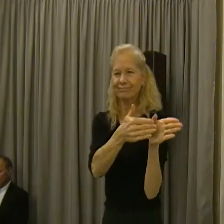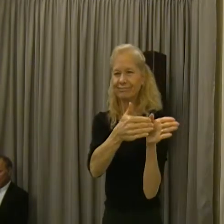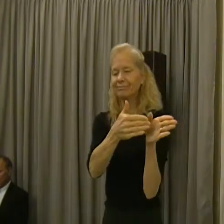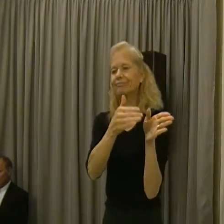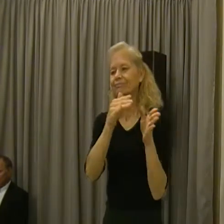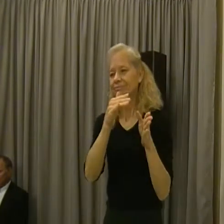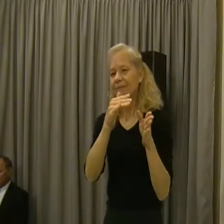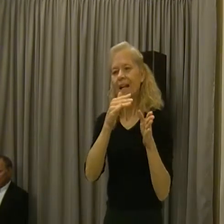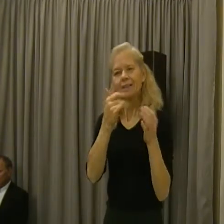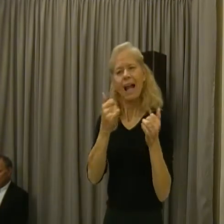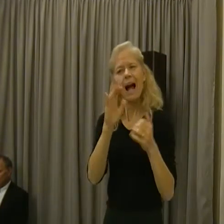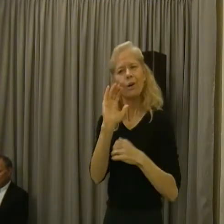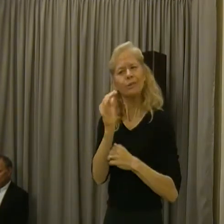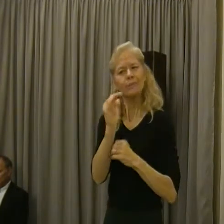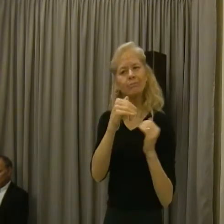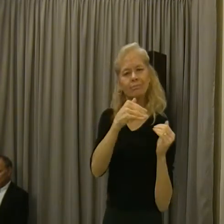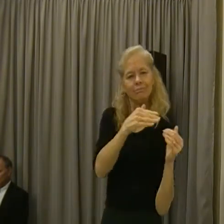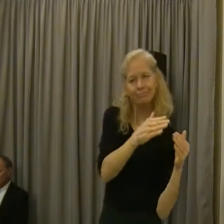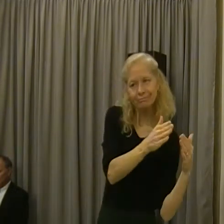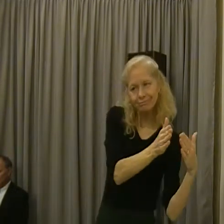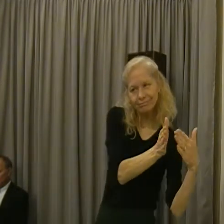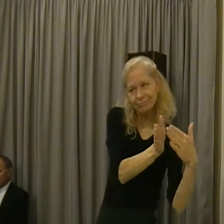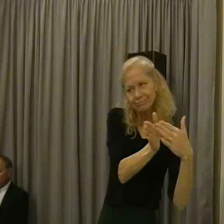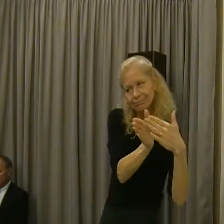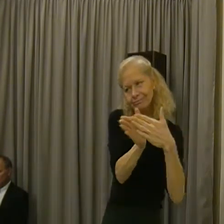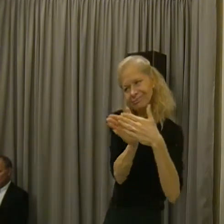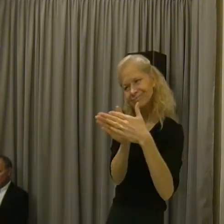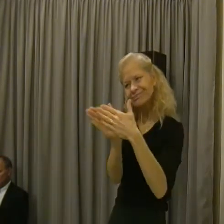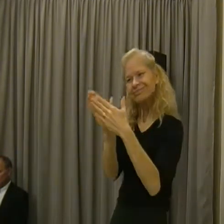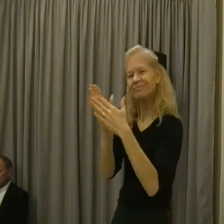and mind, they're still thinking about that. Still thinking about, like Brother Dennis said this morning.